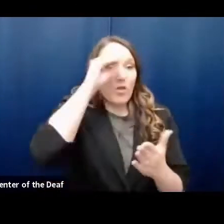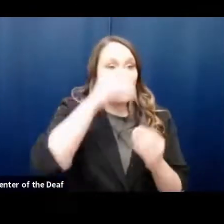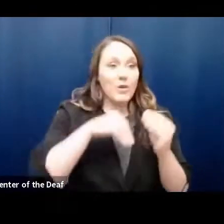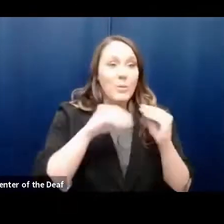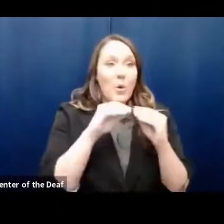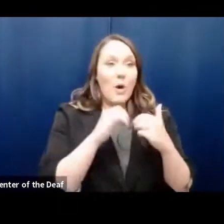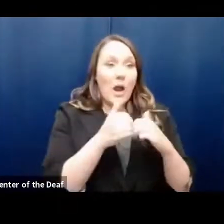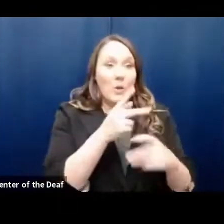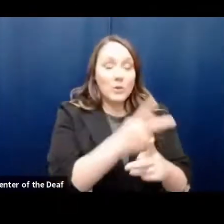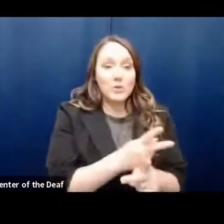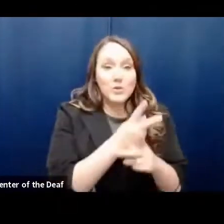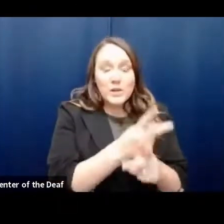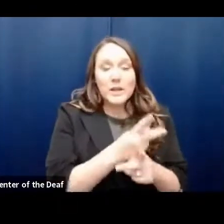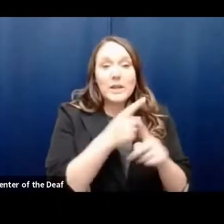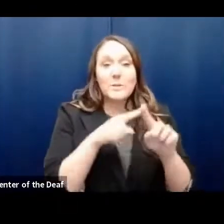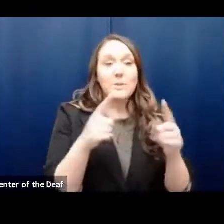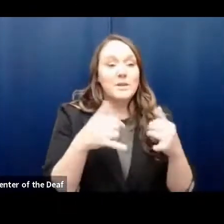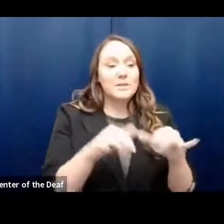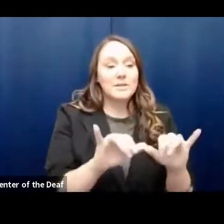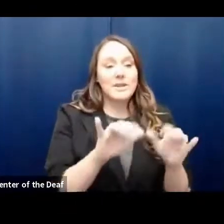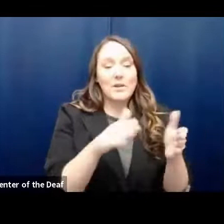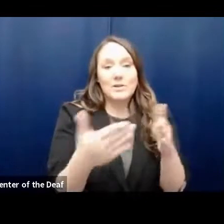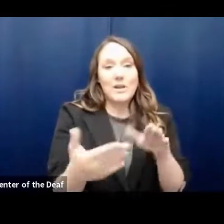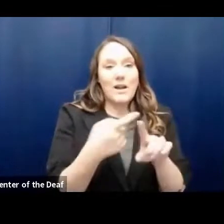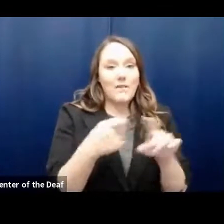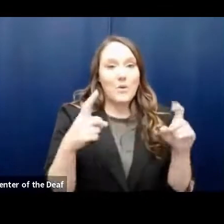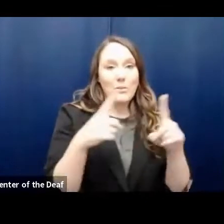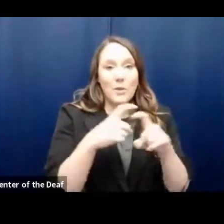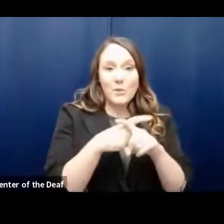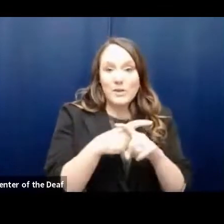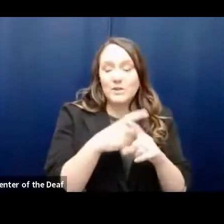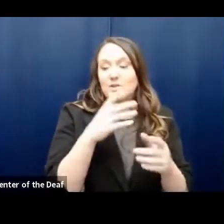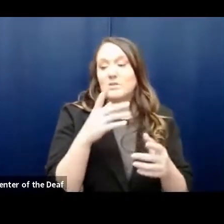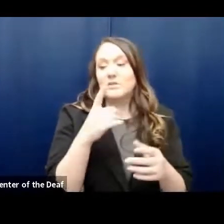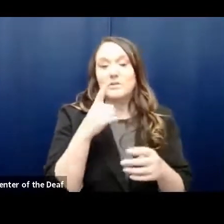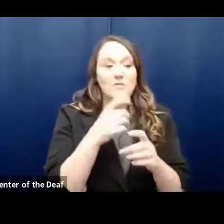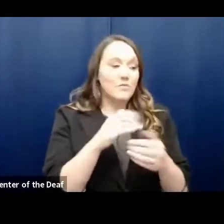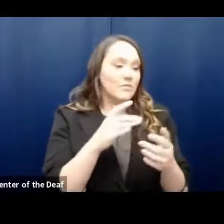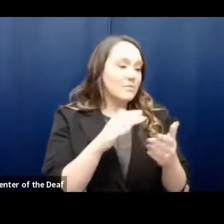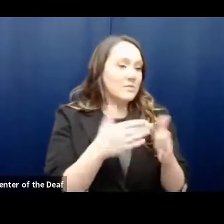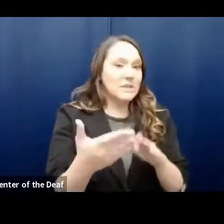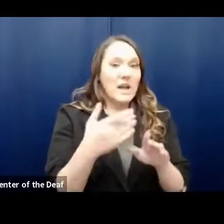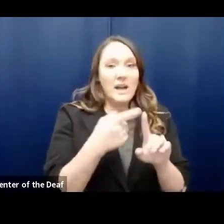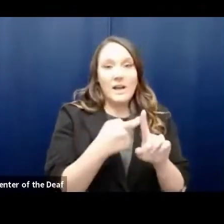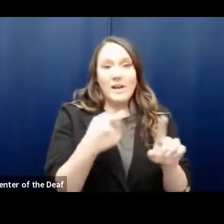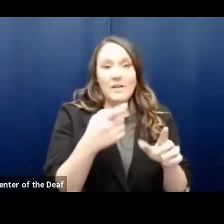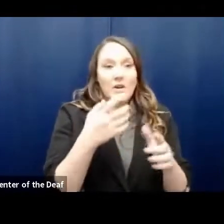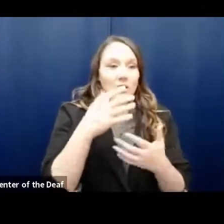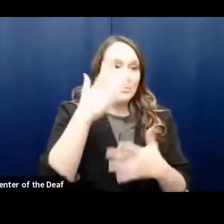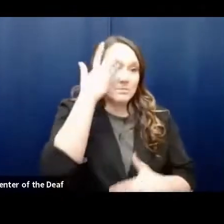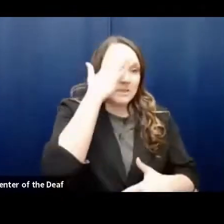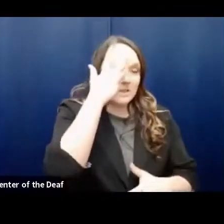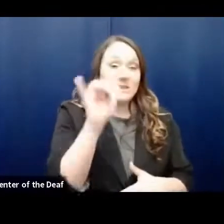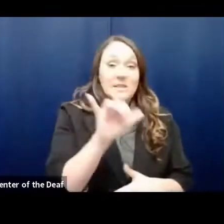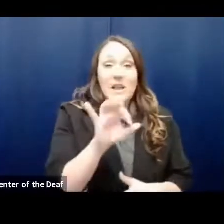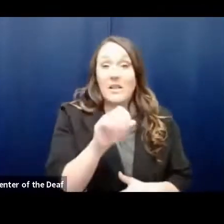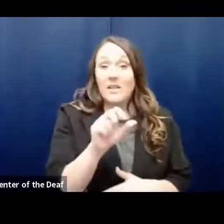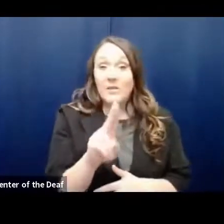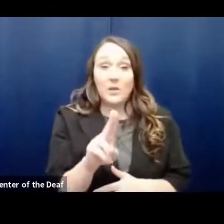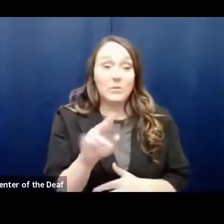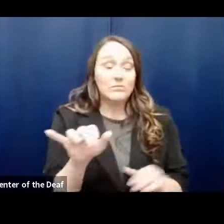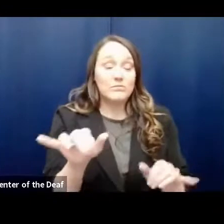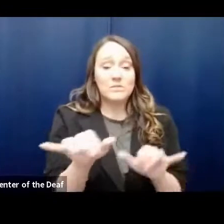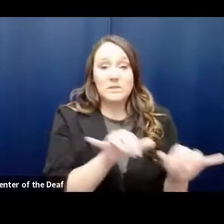they still die from complications or of the disease, just like people die from flu. We've also seen an uptick